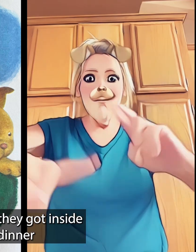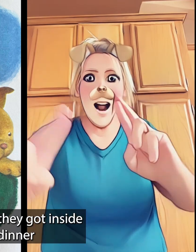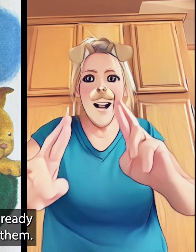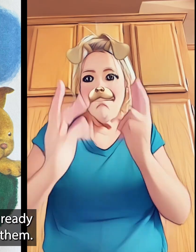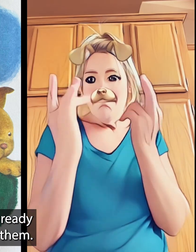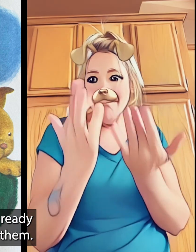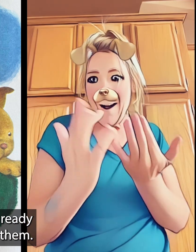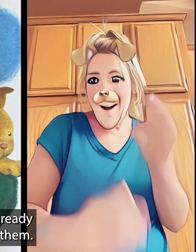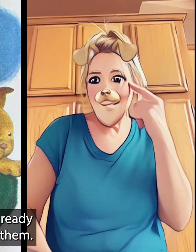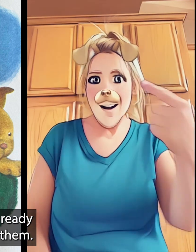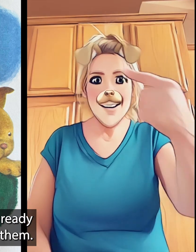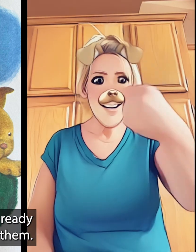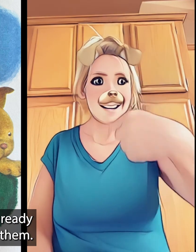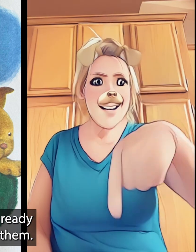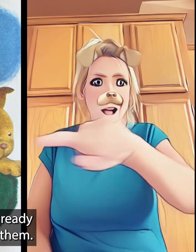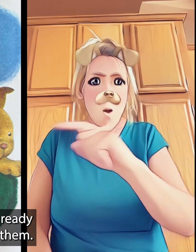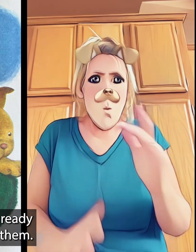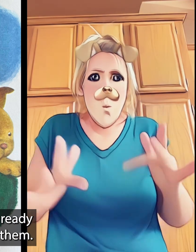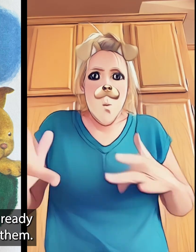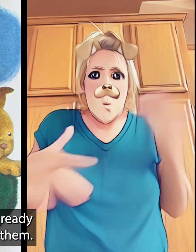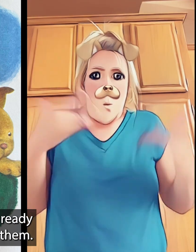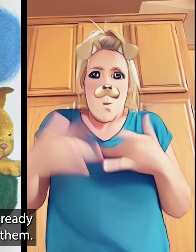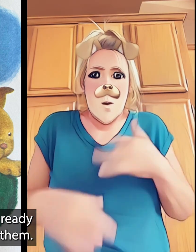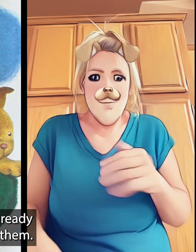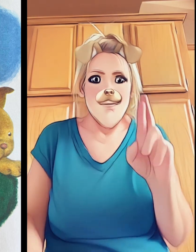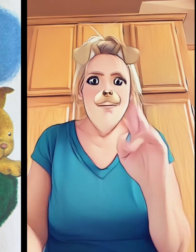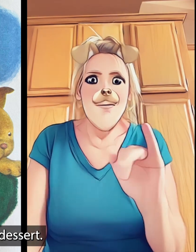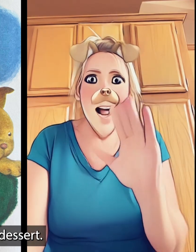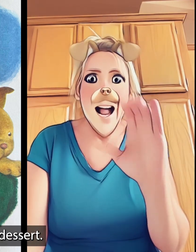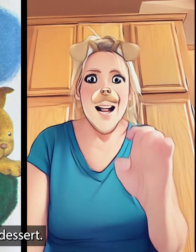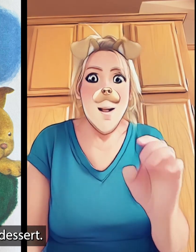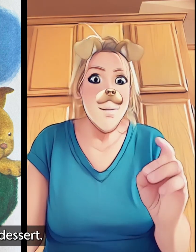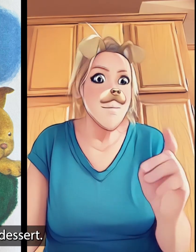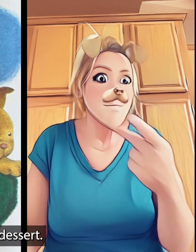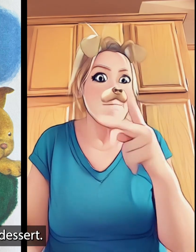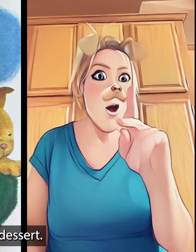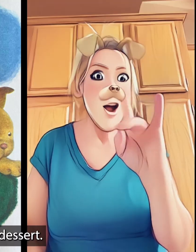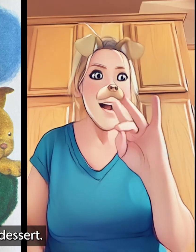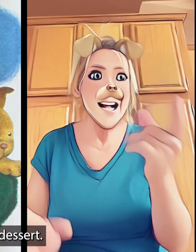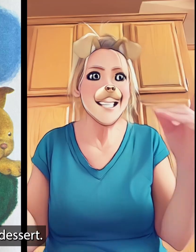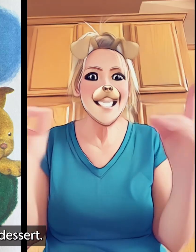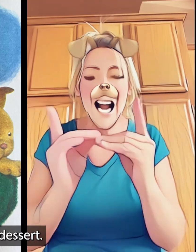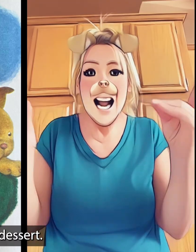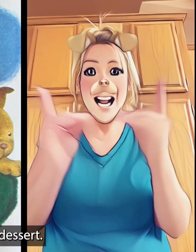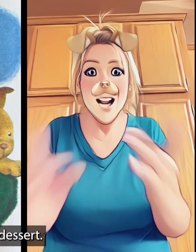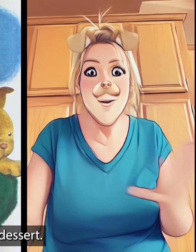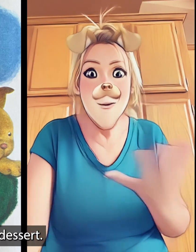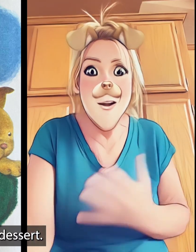found that dinner truly was there, ready and waiting for them. Rice pudding for dessert.